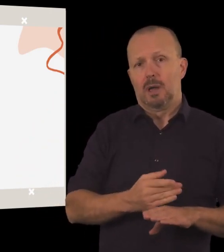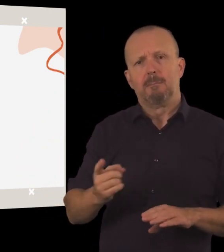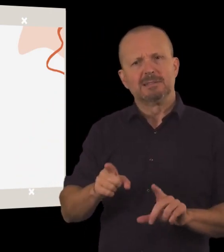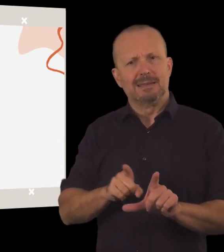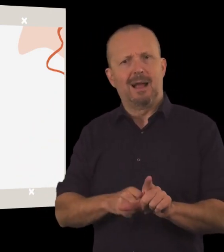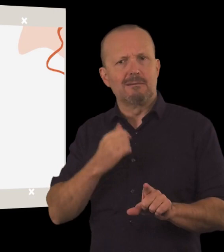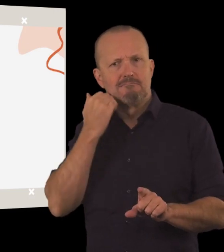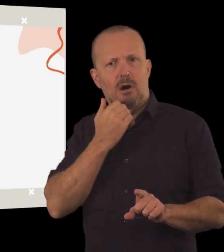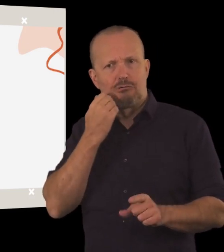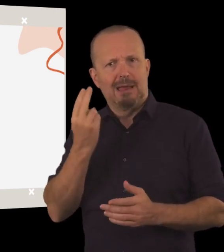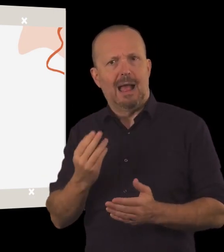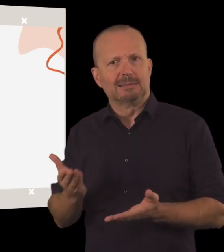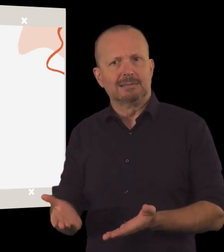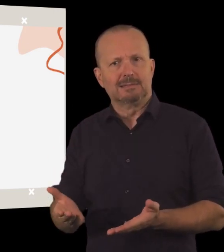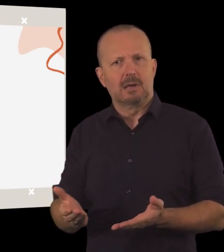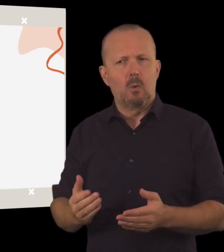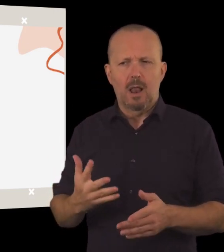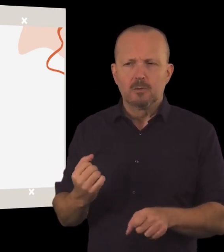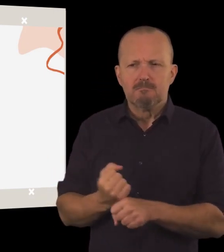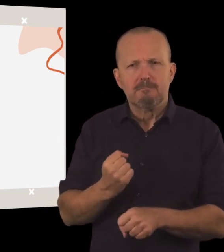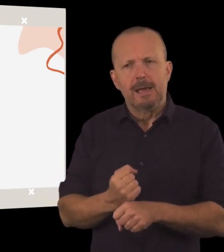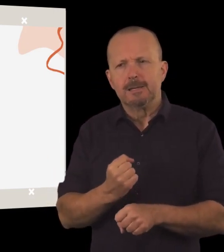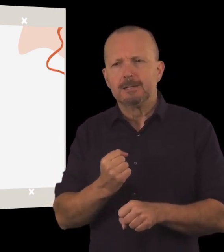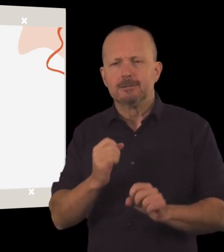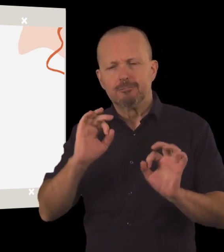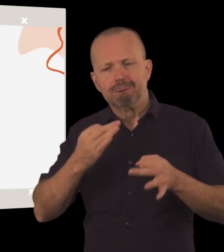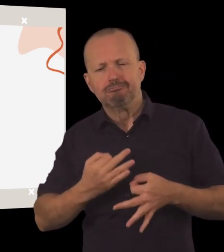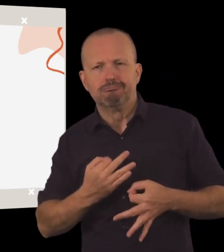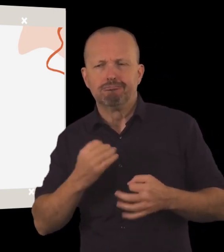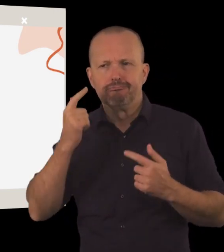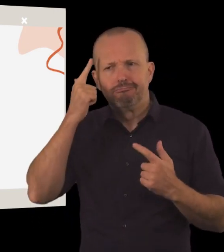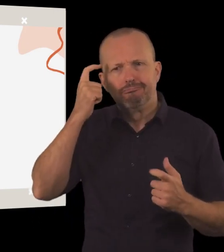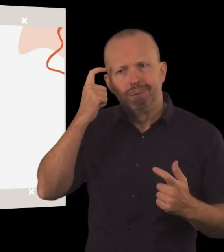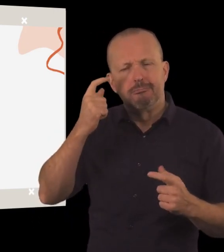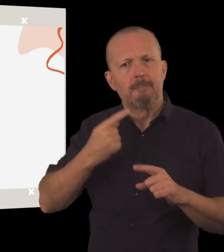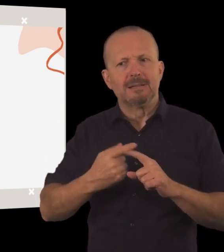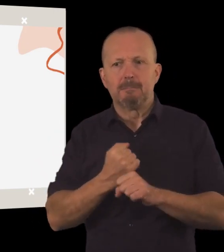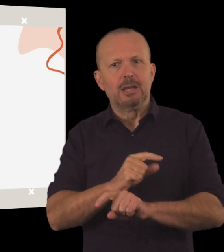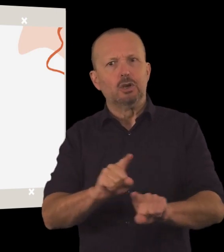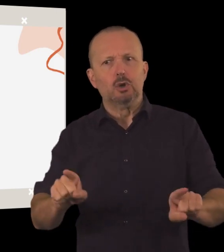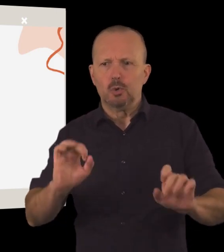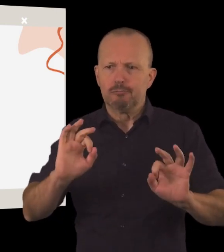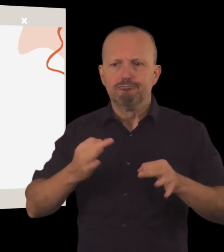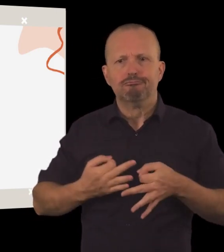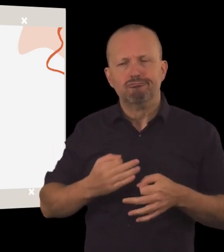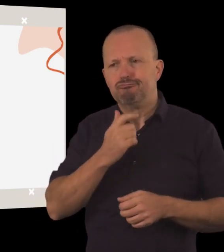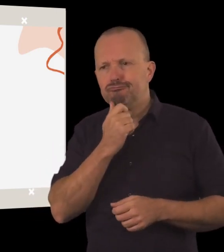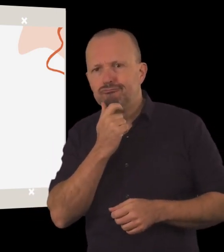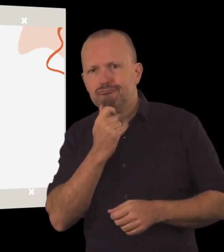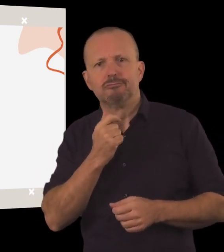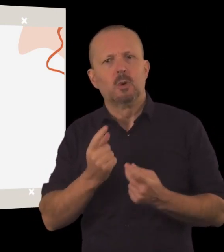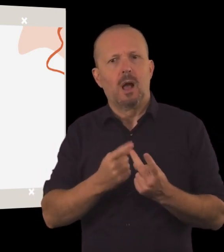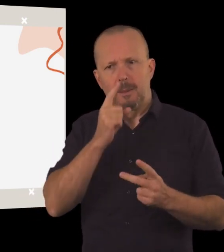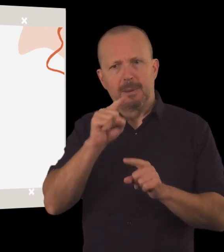worker and a young Māori artist, I'd like to generate reflections and responses from our peers through the